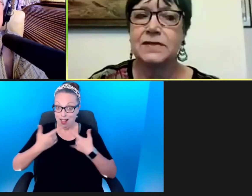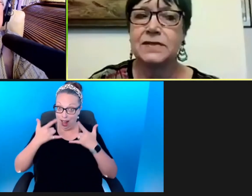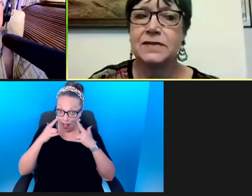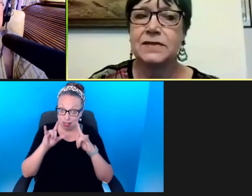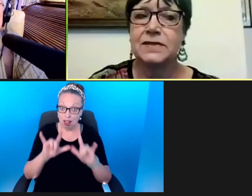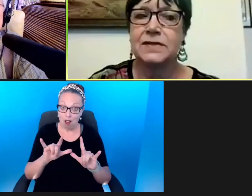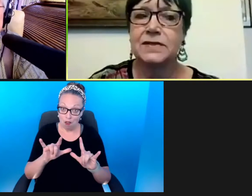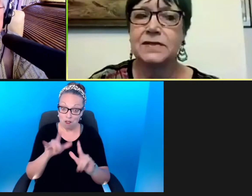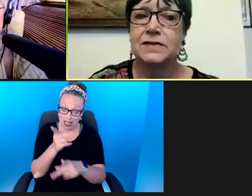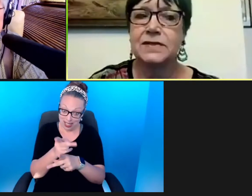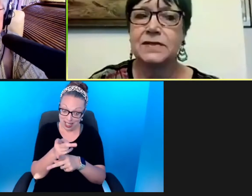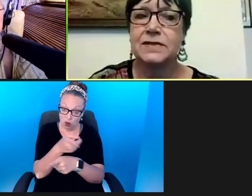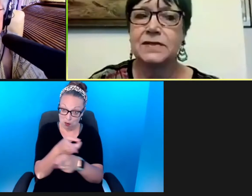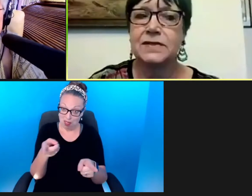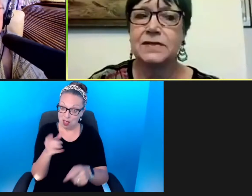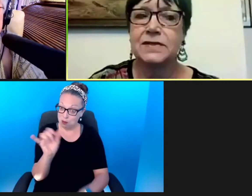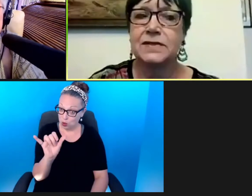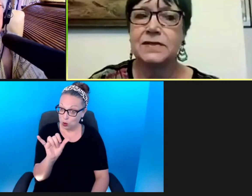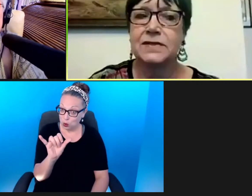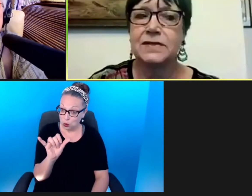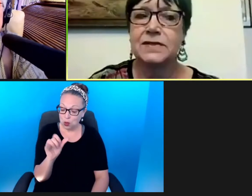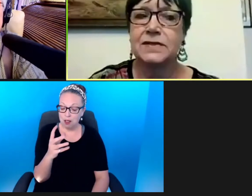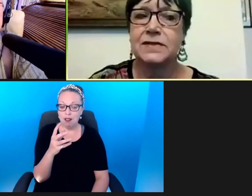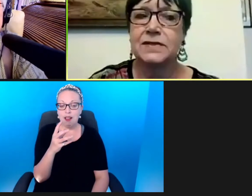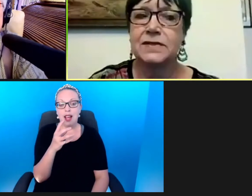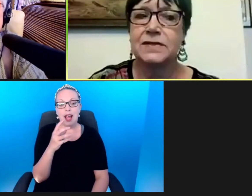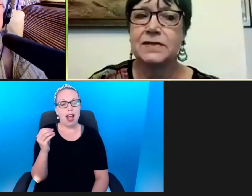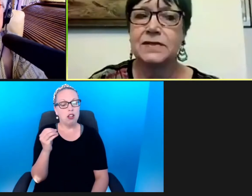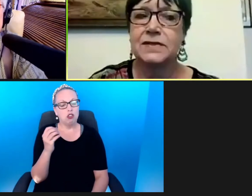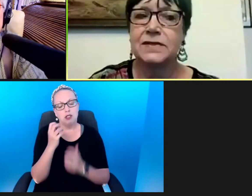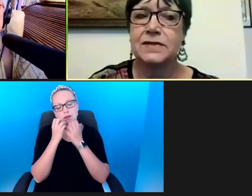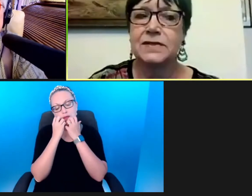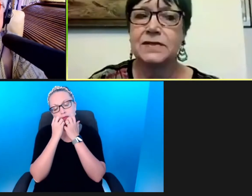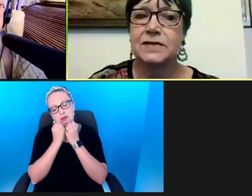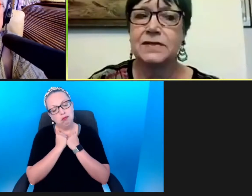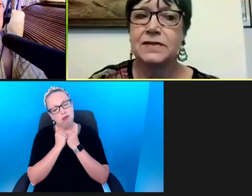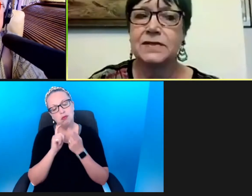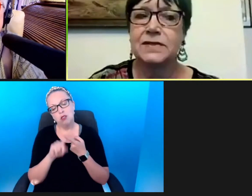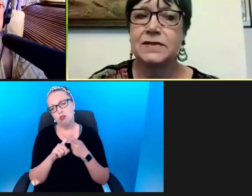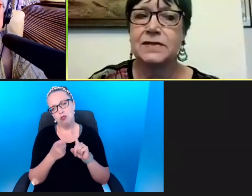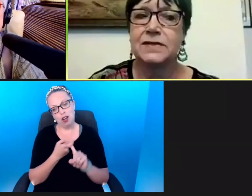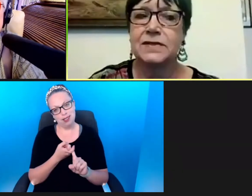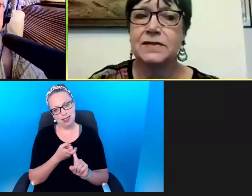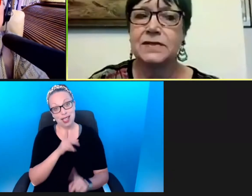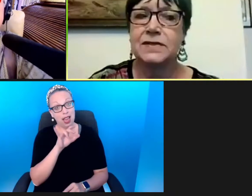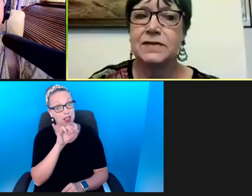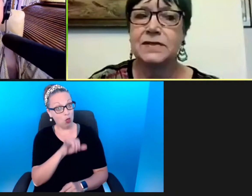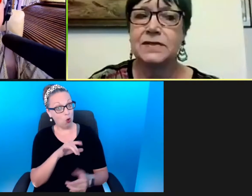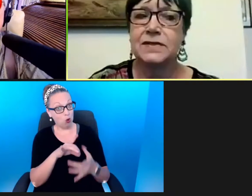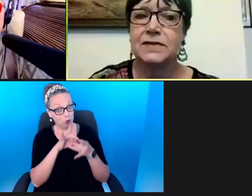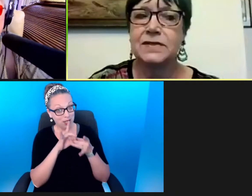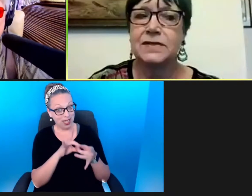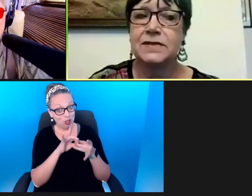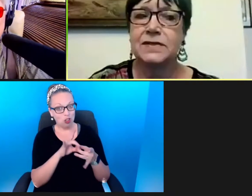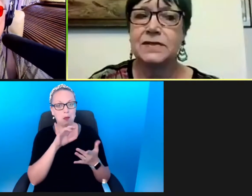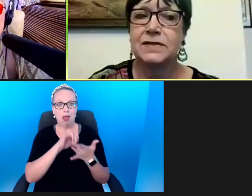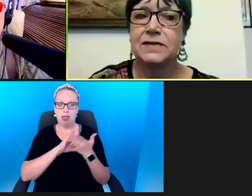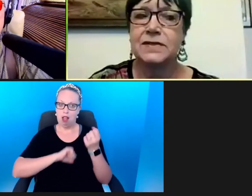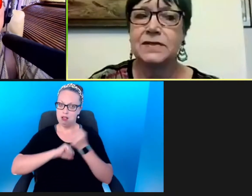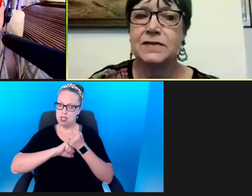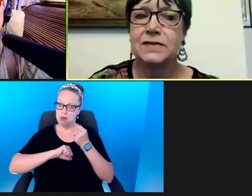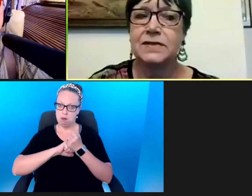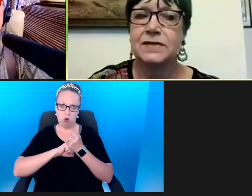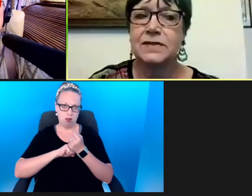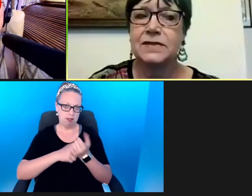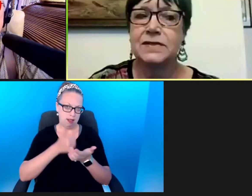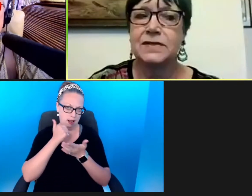and care as well, and very, very dear friends. And those relationships are very much what sustains me.